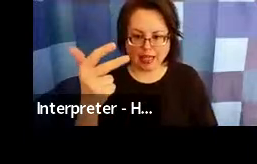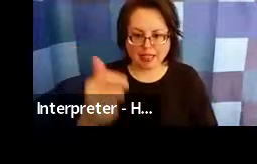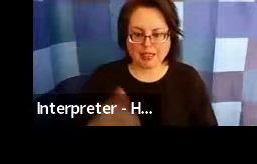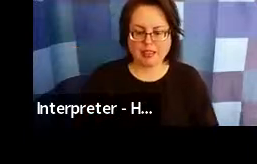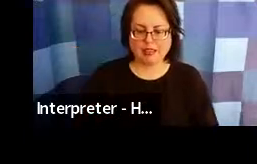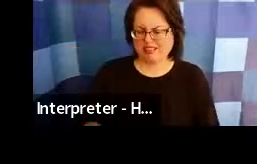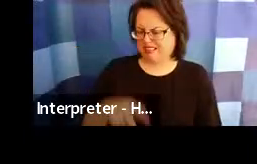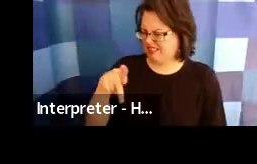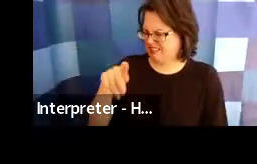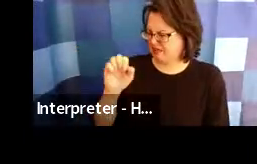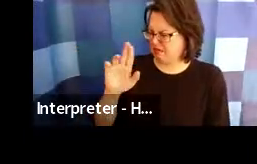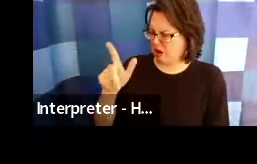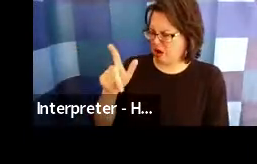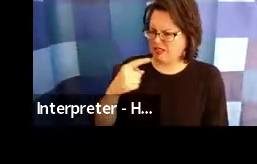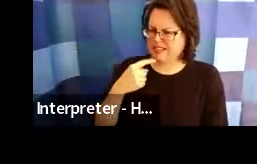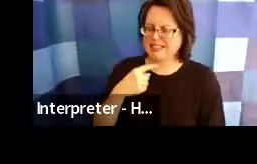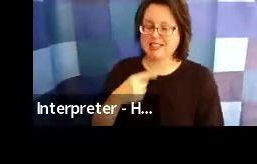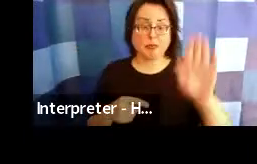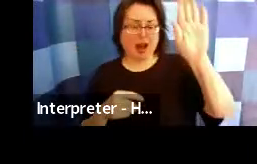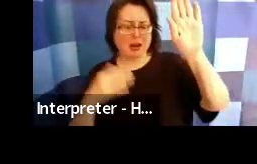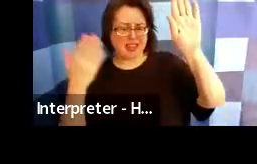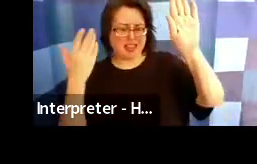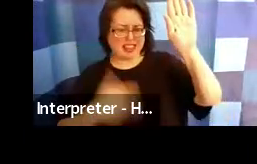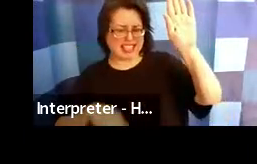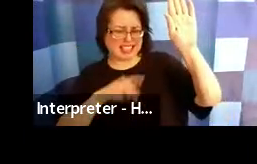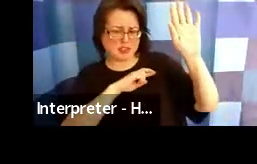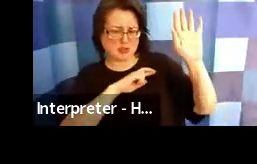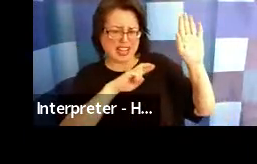And now, This is Rich. Can I ask a question?